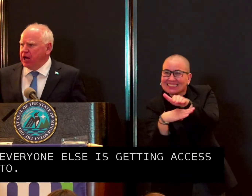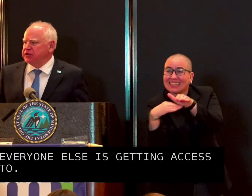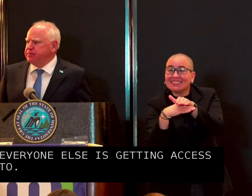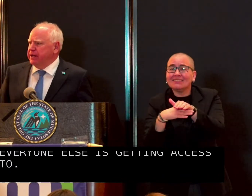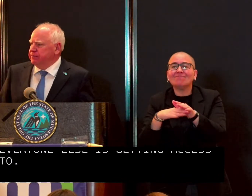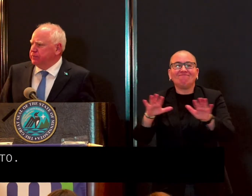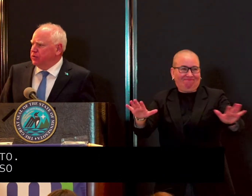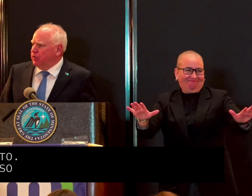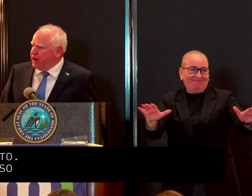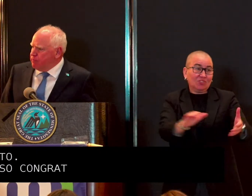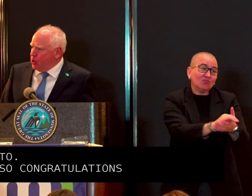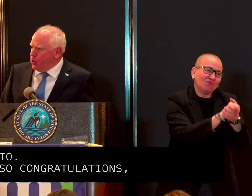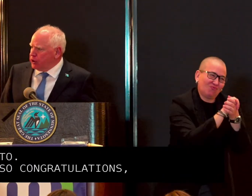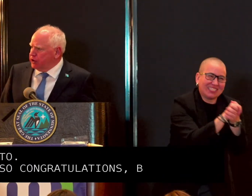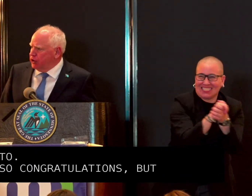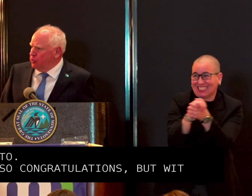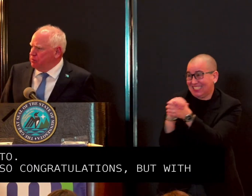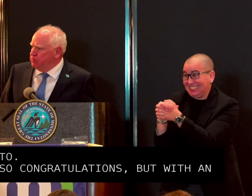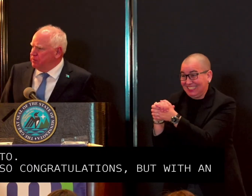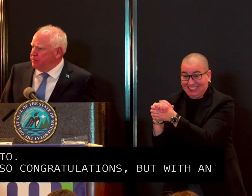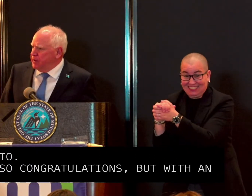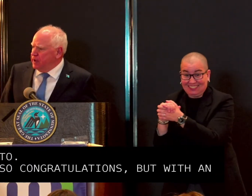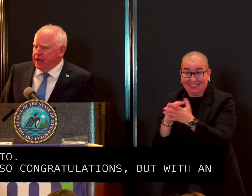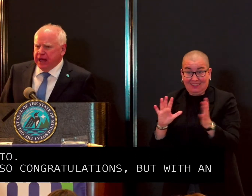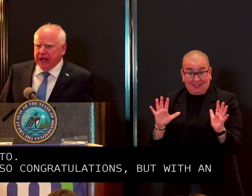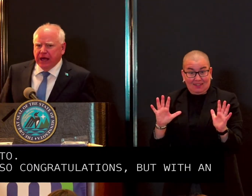an acknowledgement. We have more work to do.